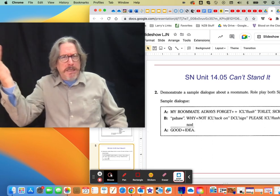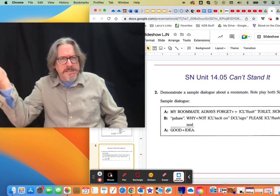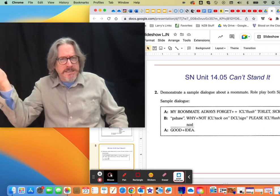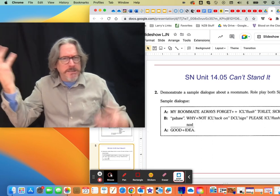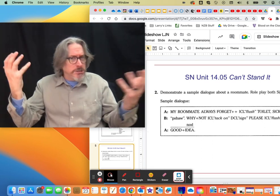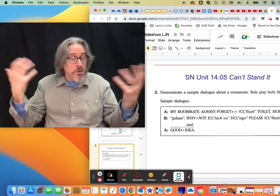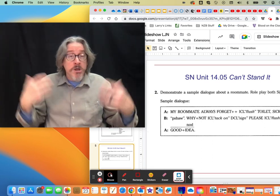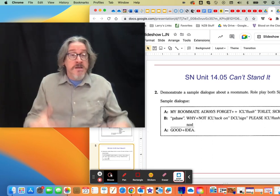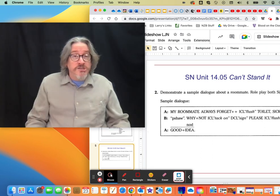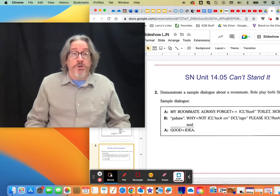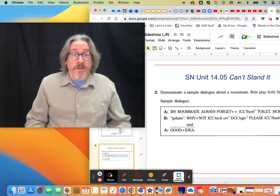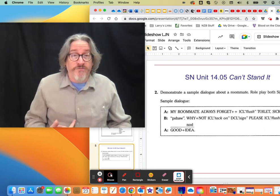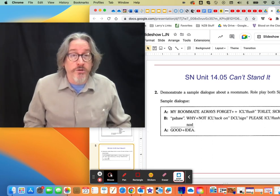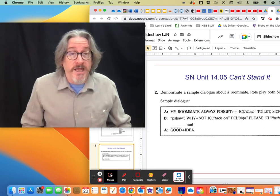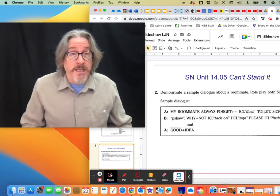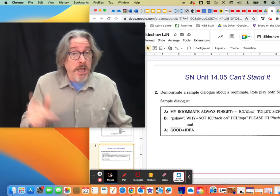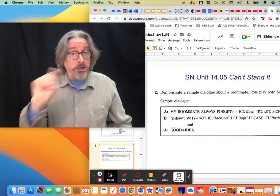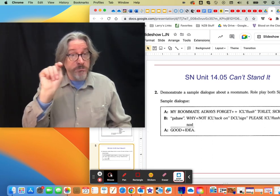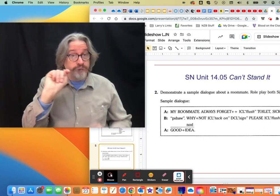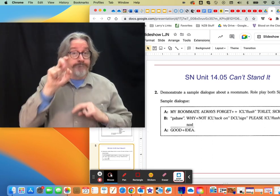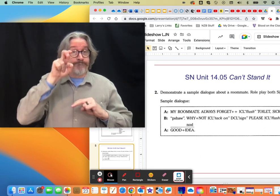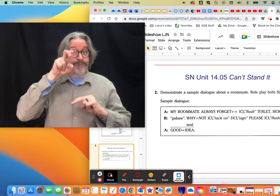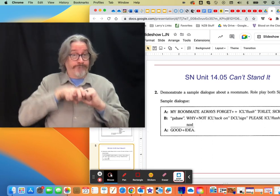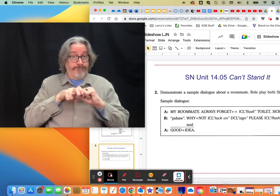in the closet? No. So if you're like,